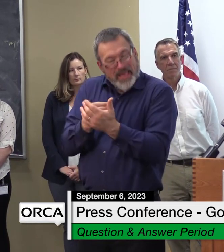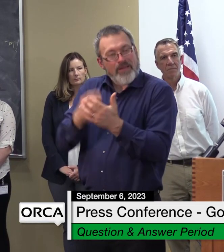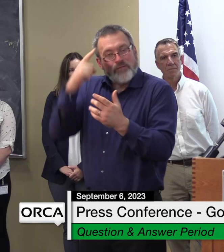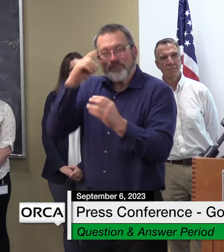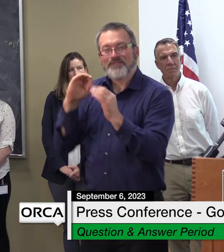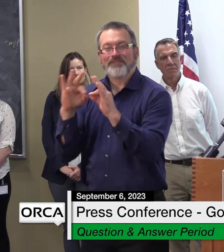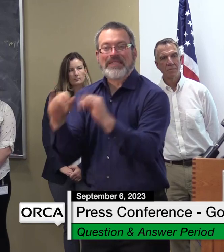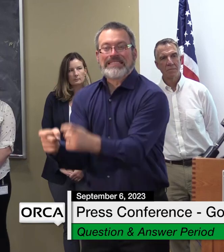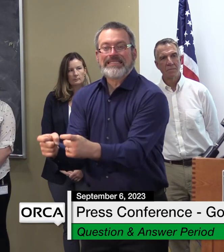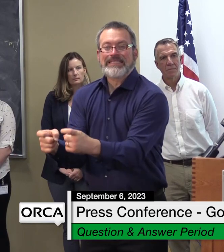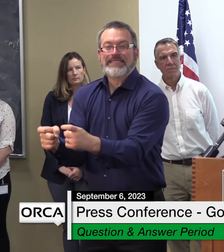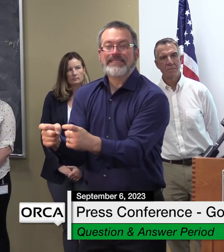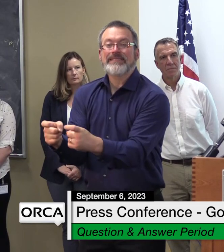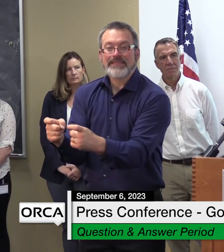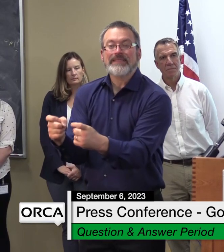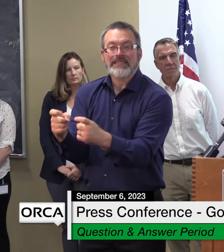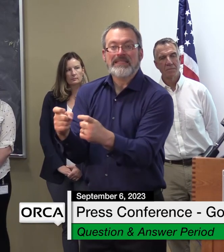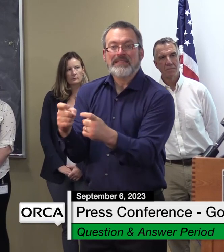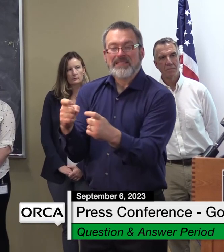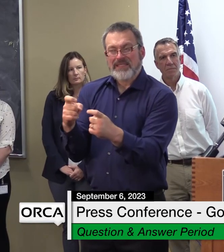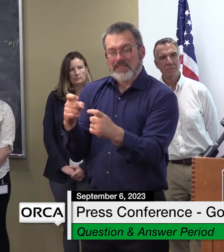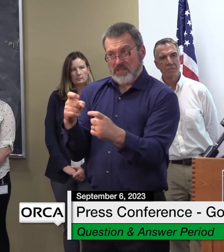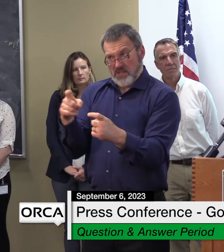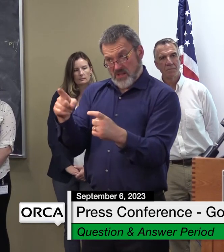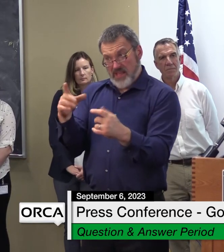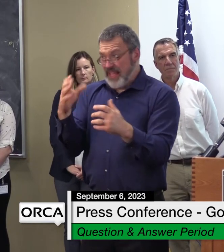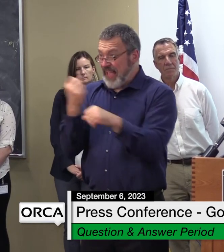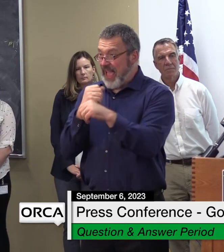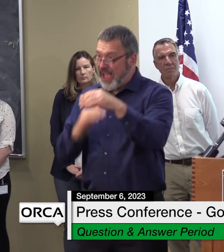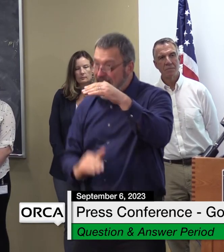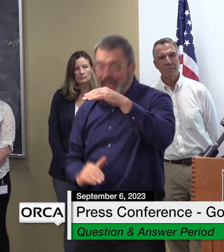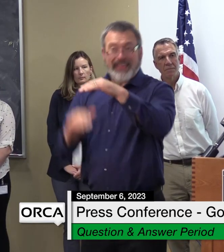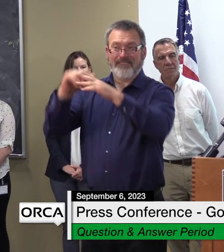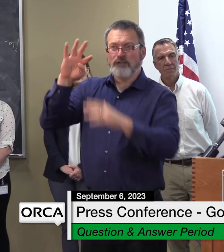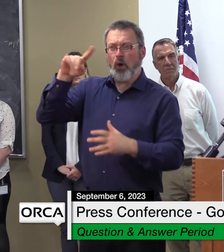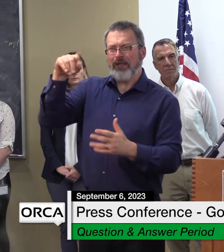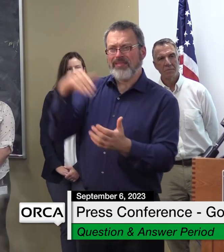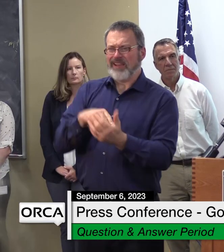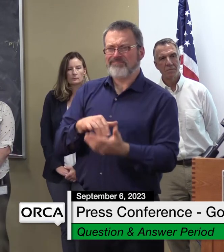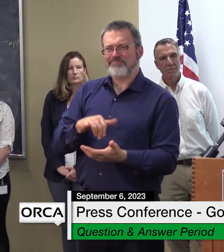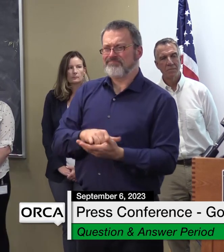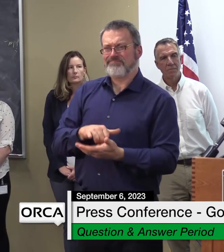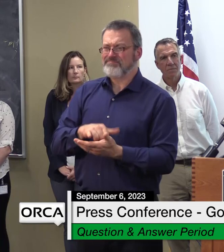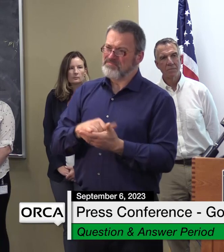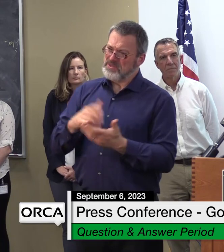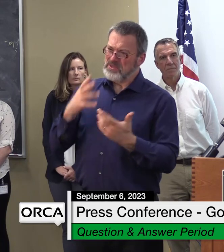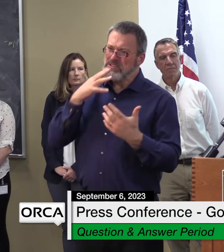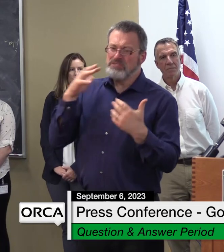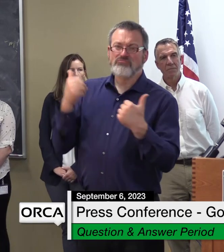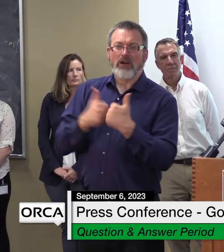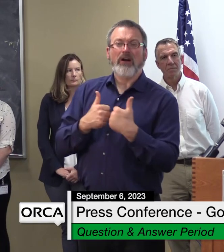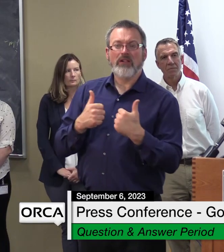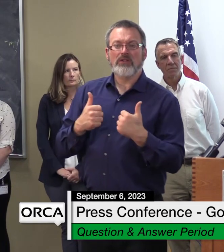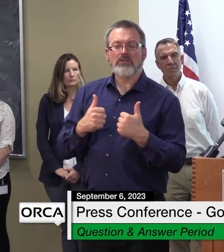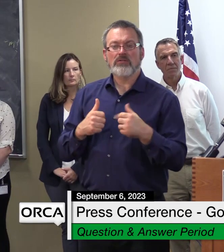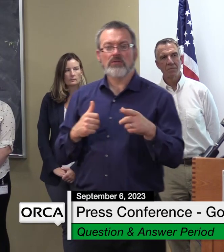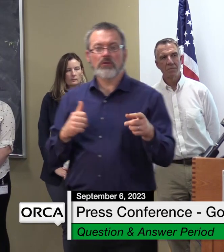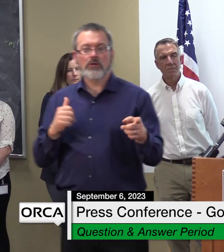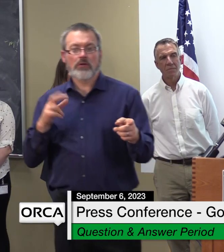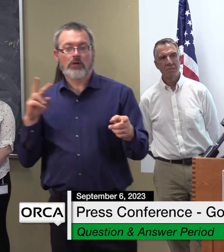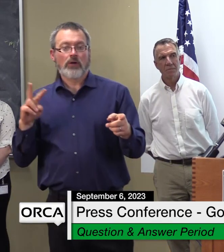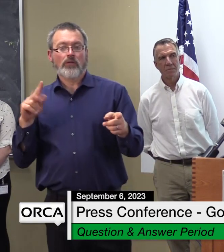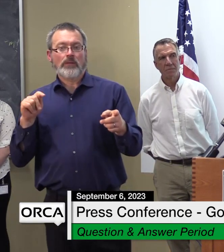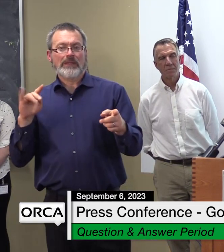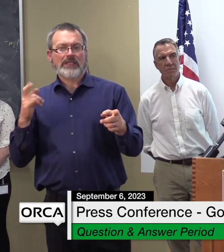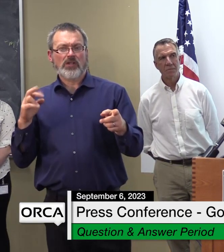them to reach the $41,000 threshold. But why would you provide the cost of repairs if it's beyond repair?